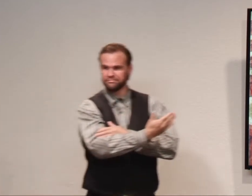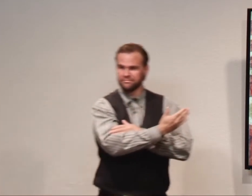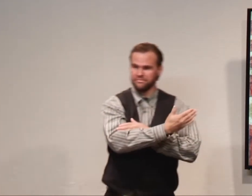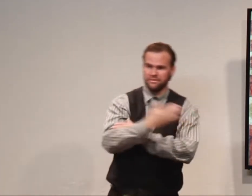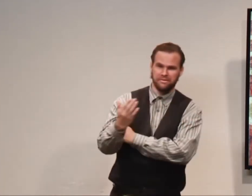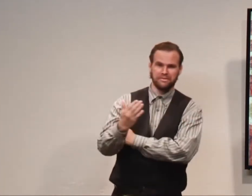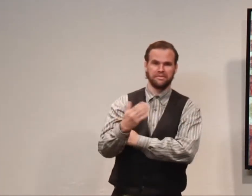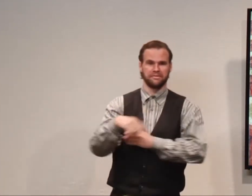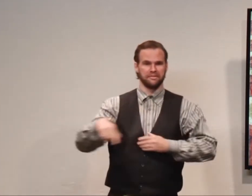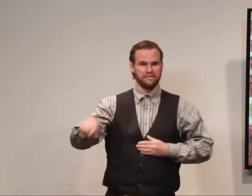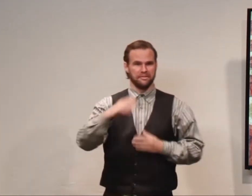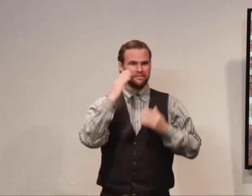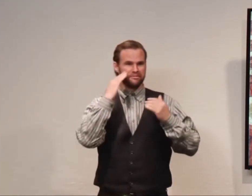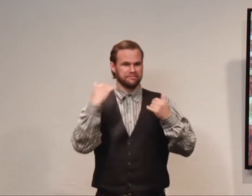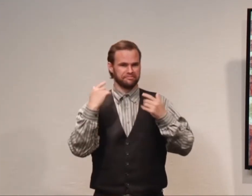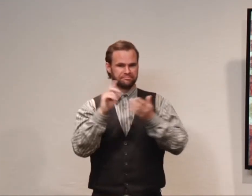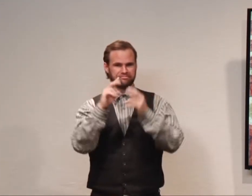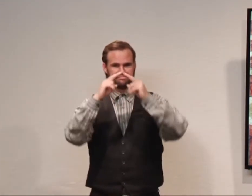Hello, good morning.